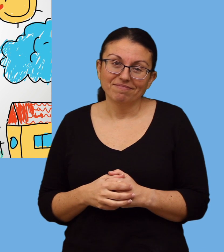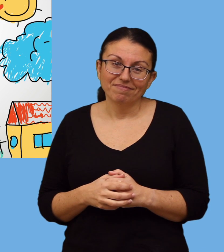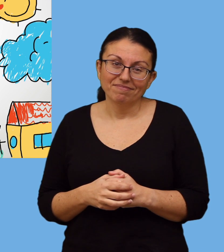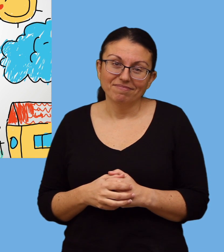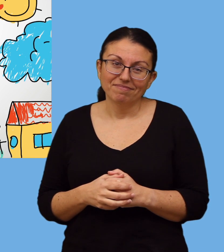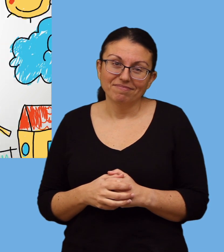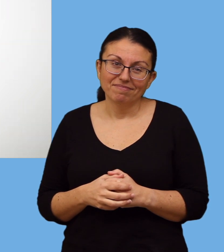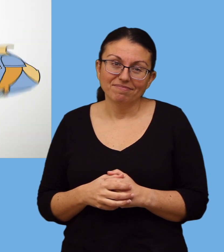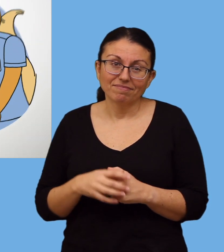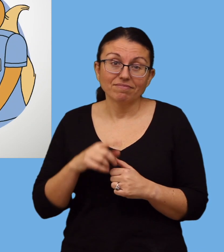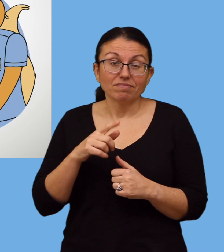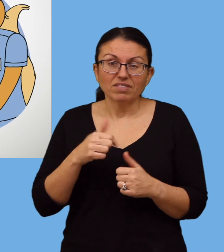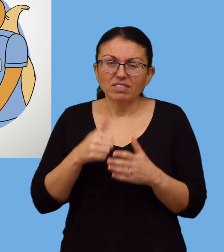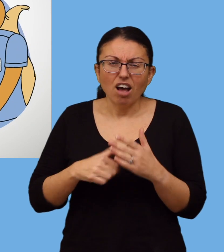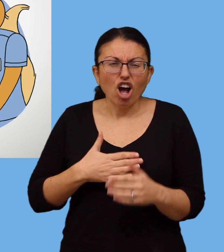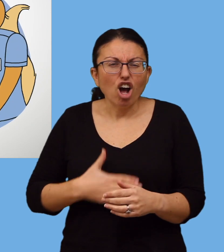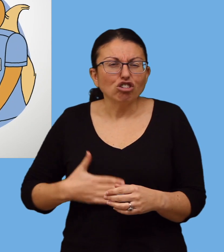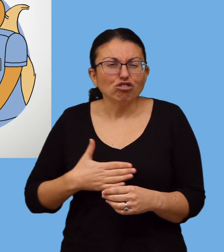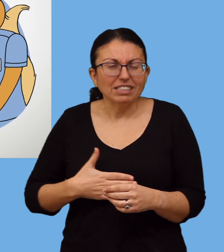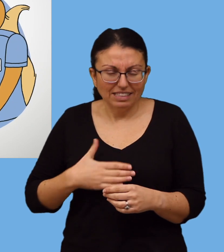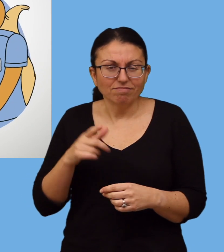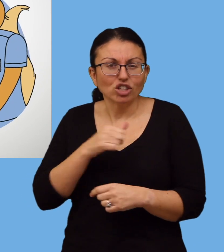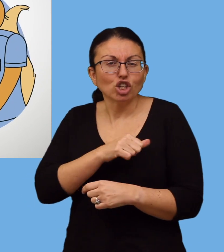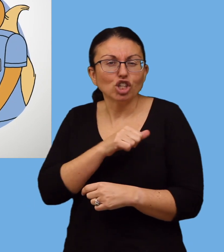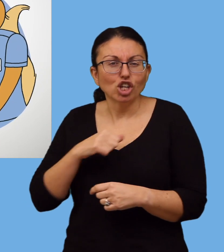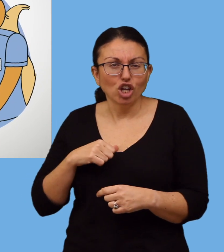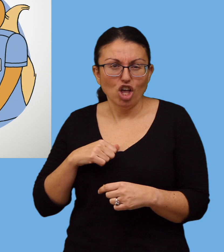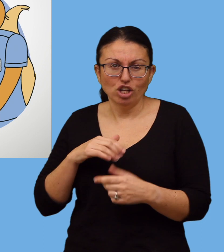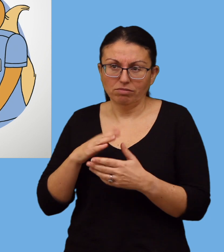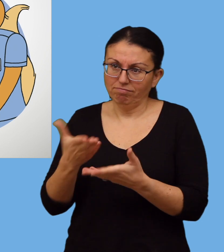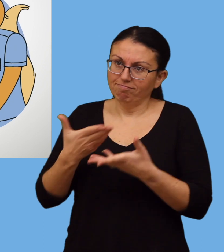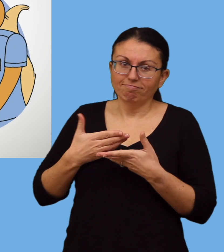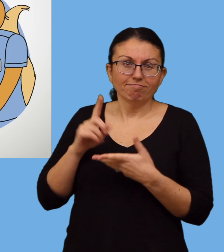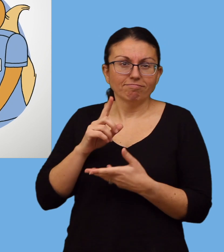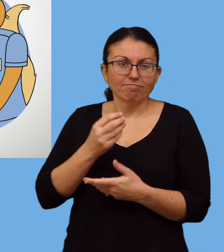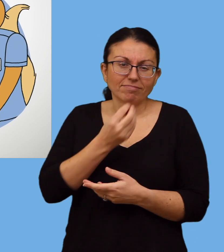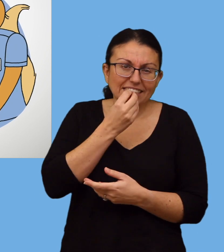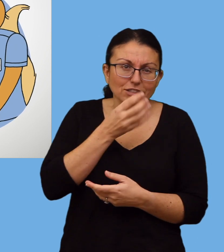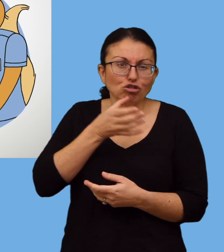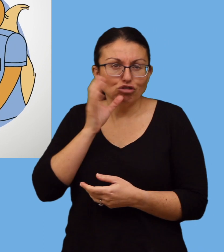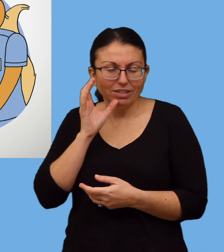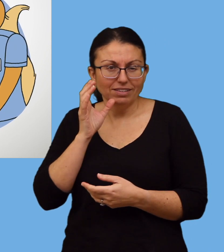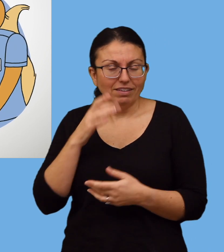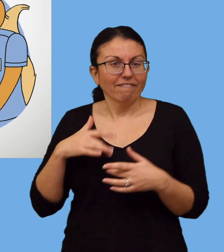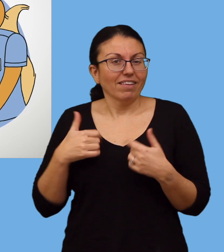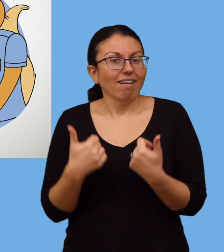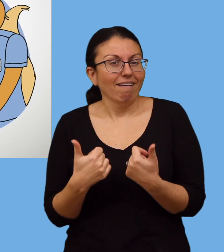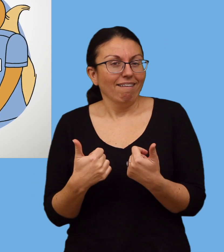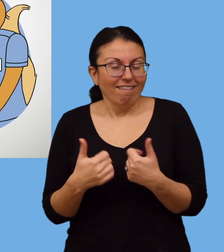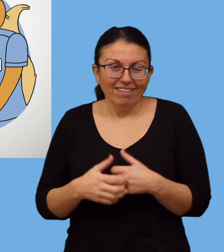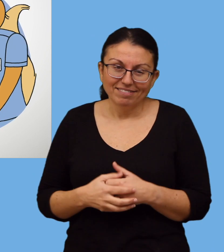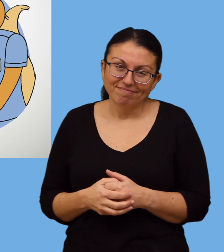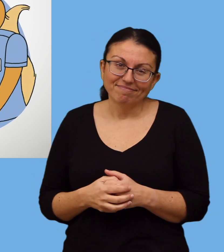Feeling hungry. When I started to feel hungry again, the nurse let me have something to eat and drink. That